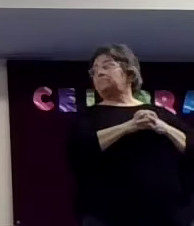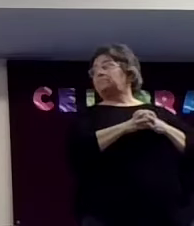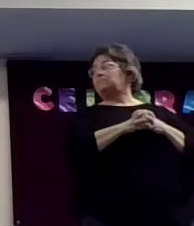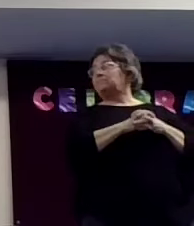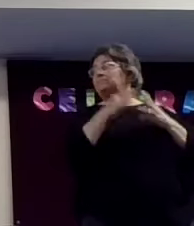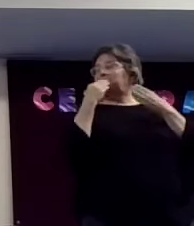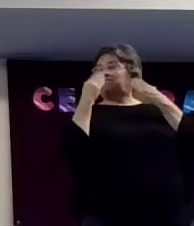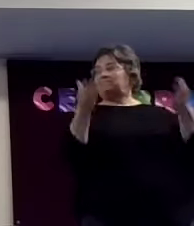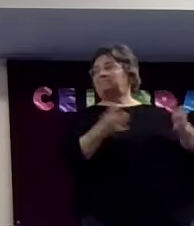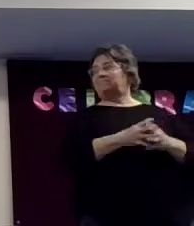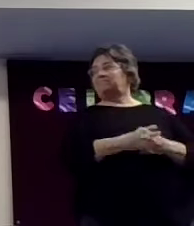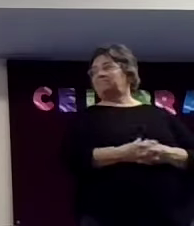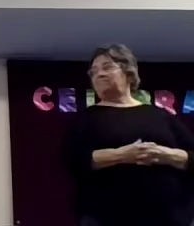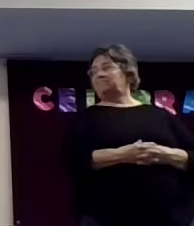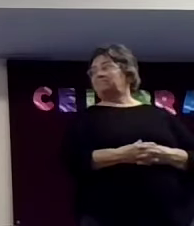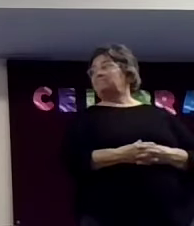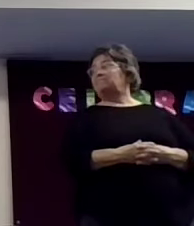Thank you.